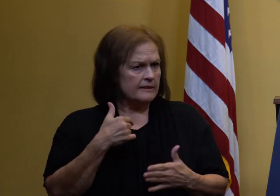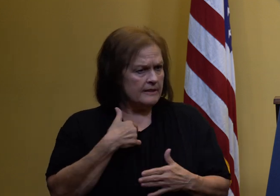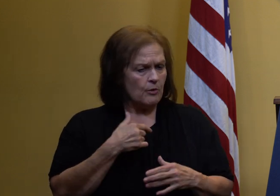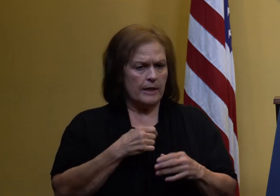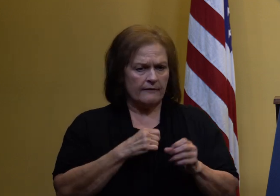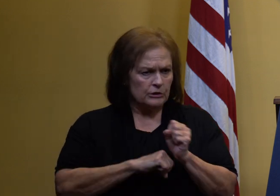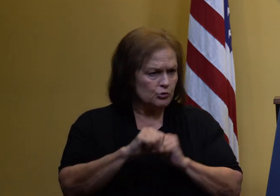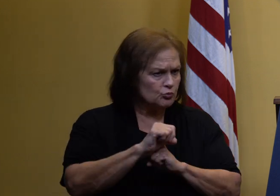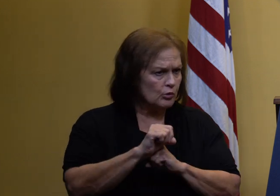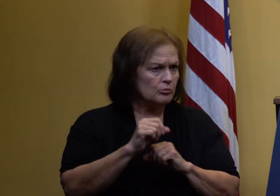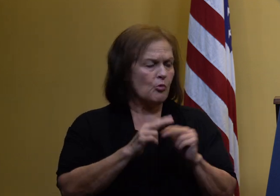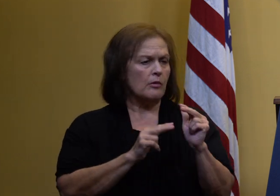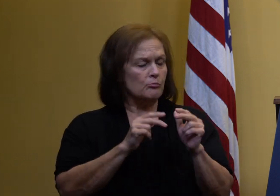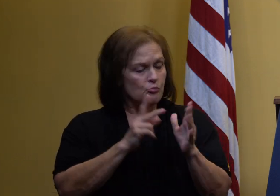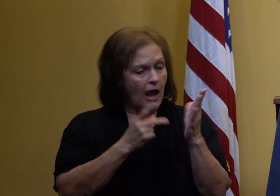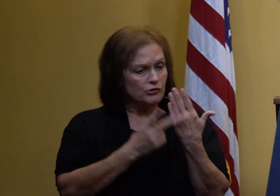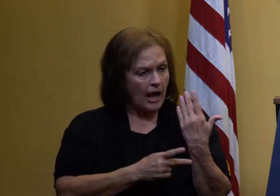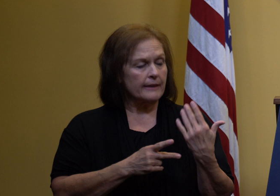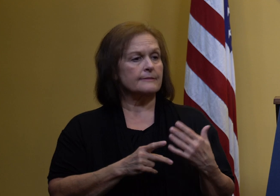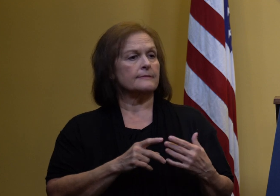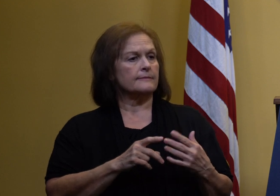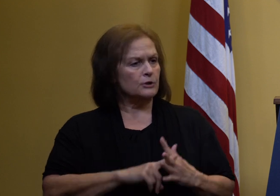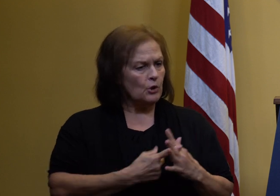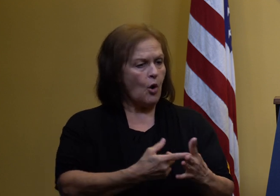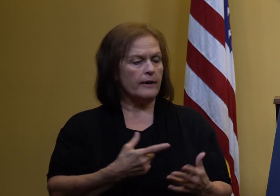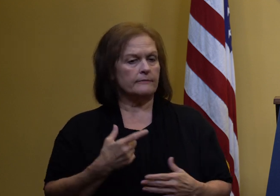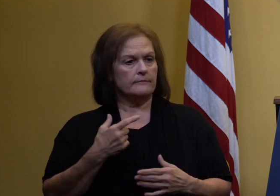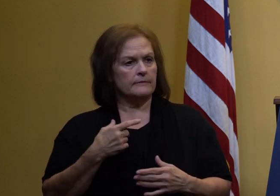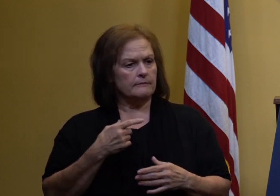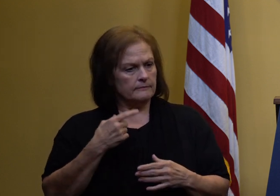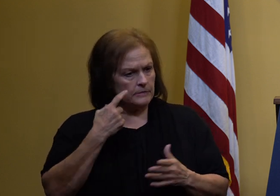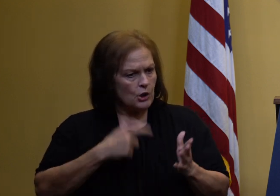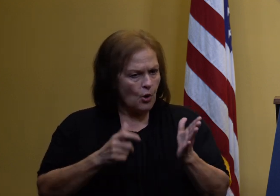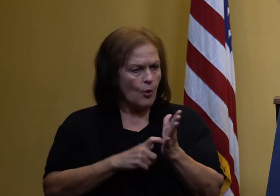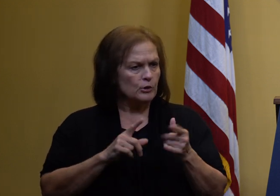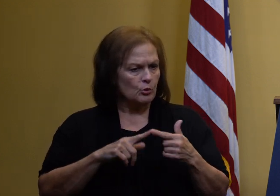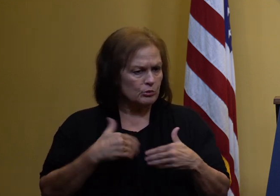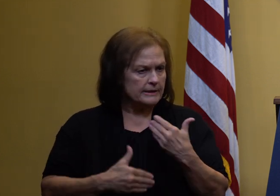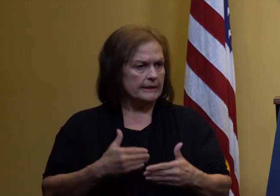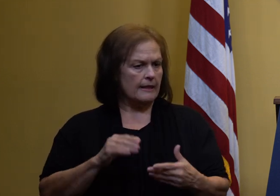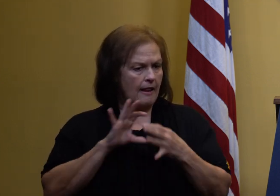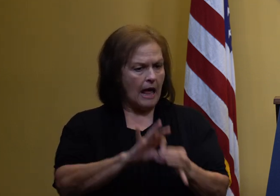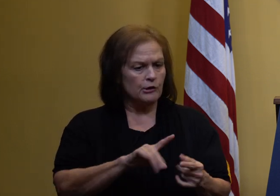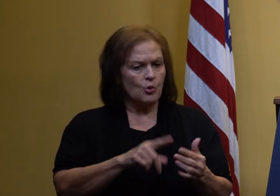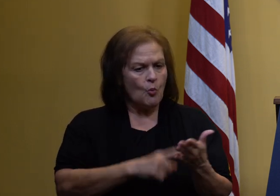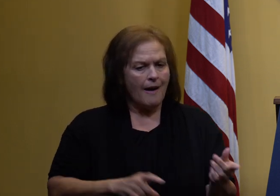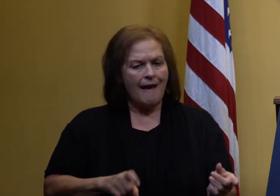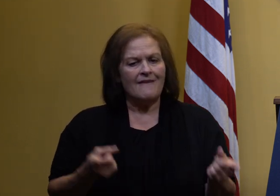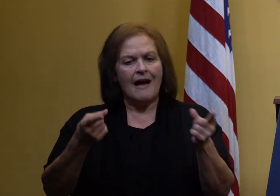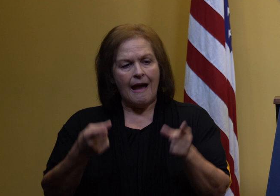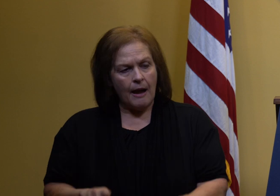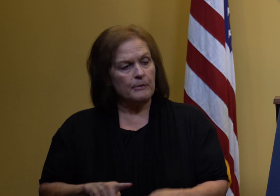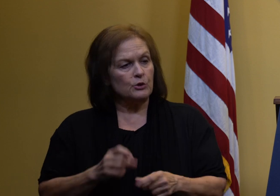infrastructure projects out of the door. Getting them to notices to proceed. Aligning it with what has to happen